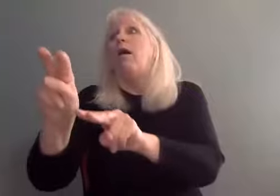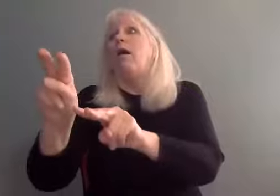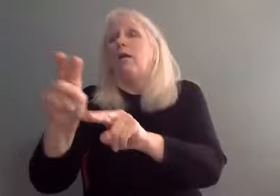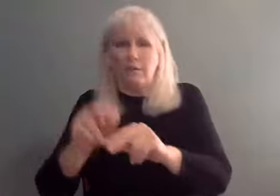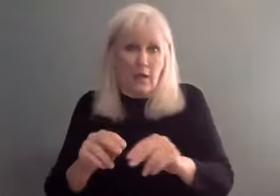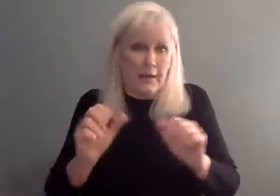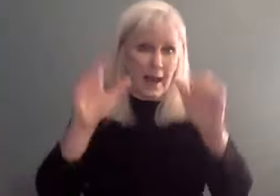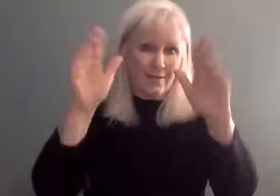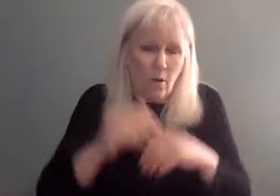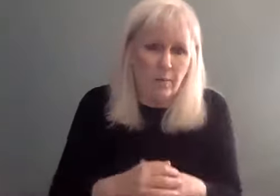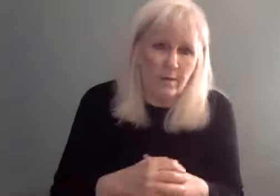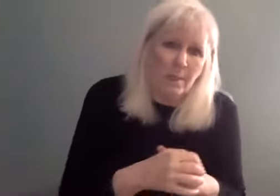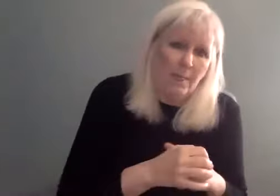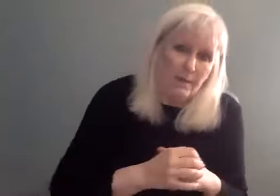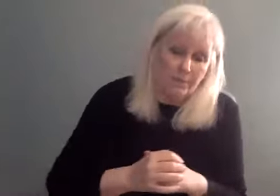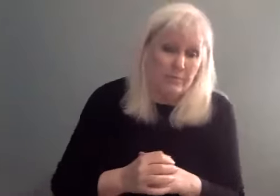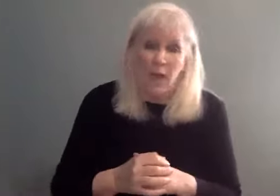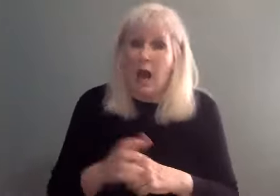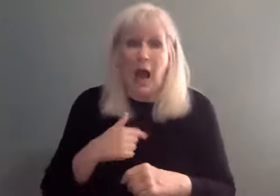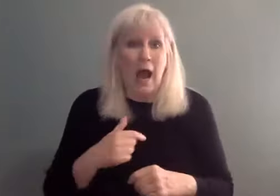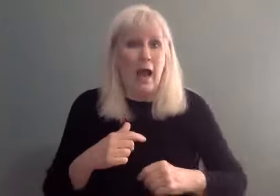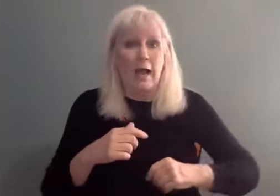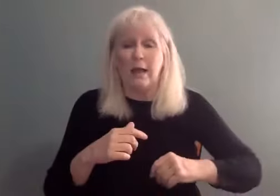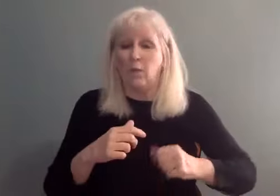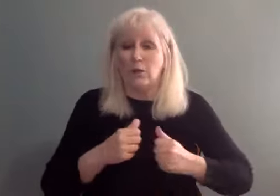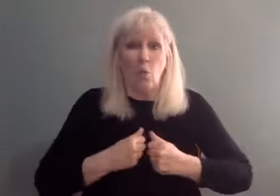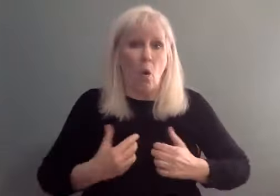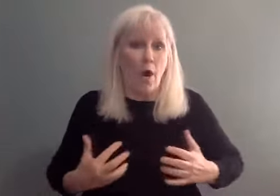warped bureau. But you guys took me in, and your kindnesses,